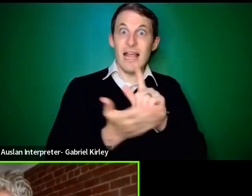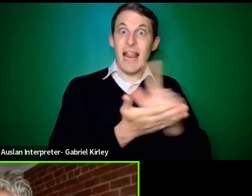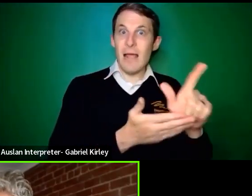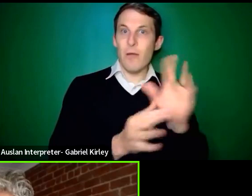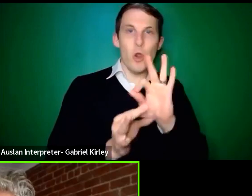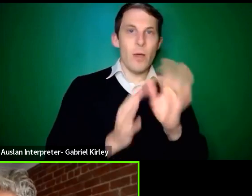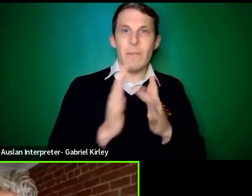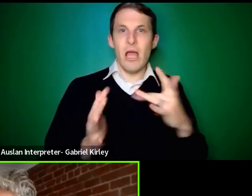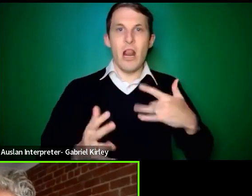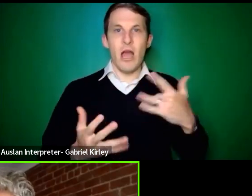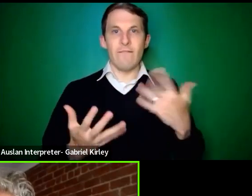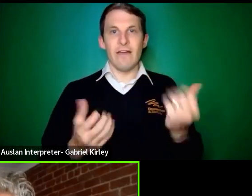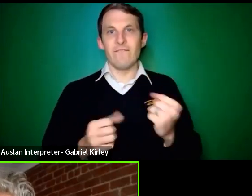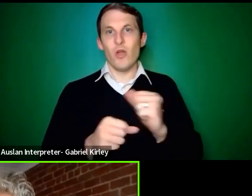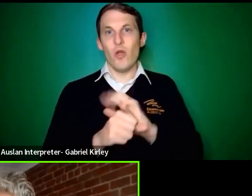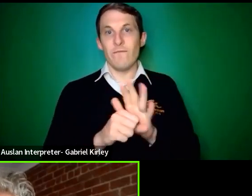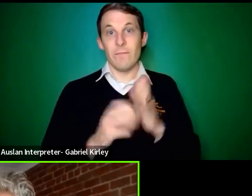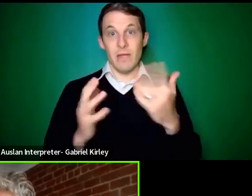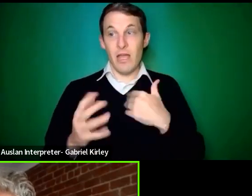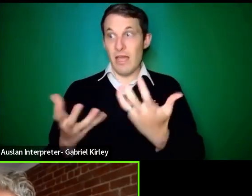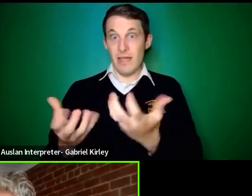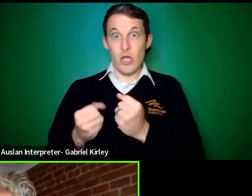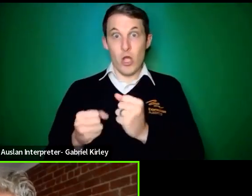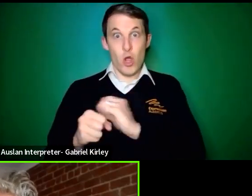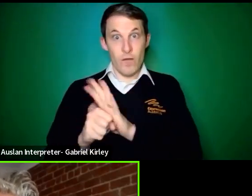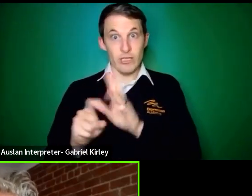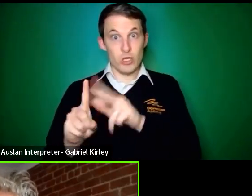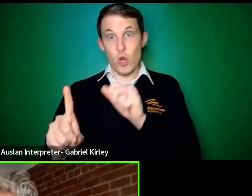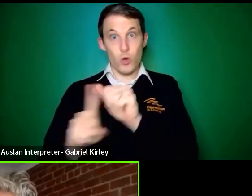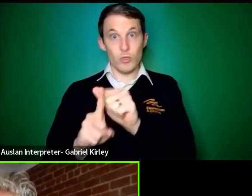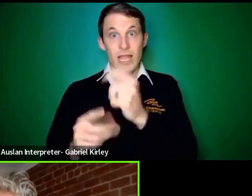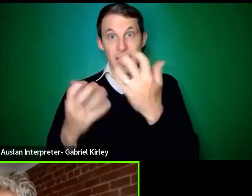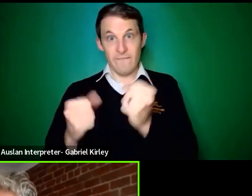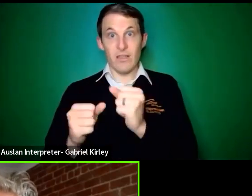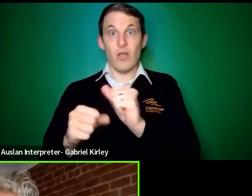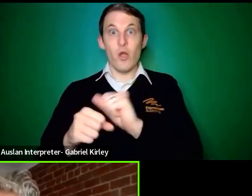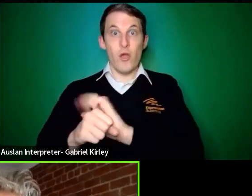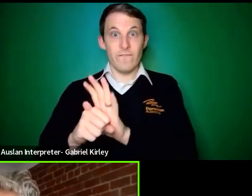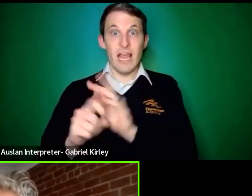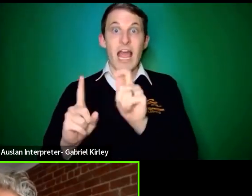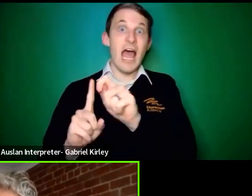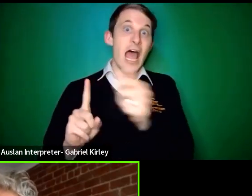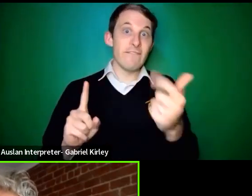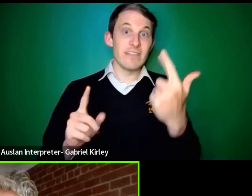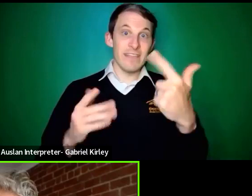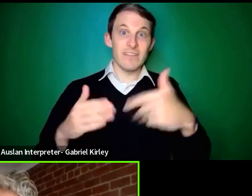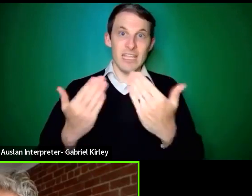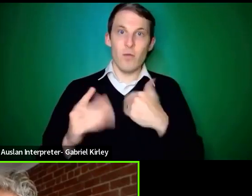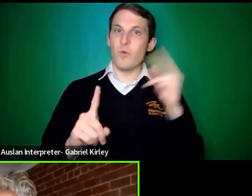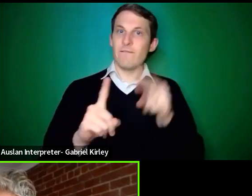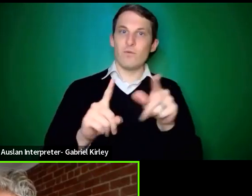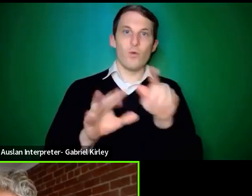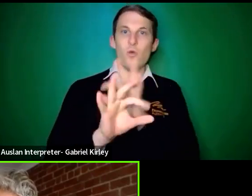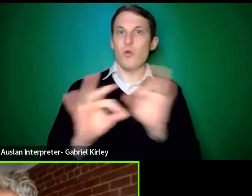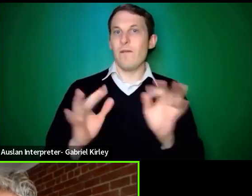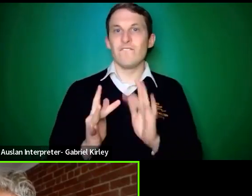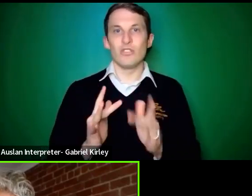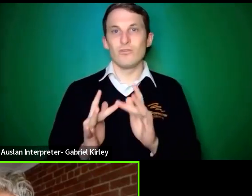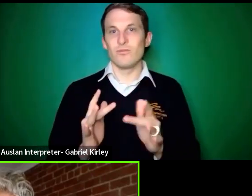COVID. After the end of the 7-day period, we regard you as non-infectious. You're allowed to go about your usual